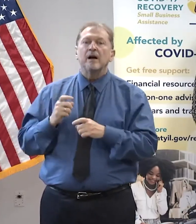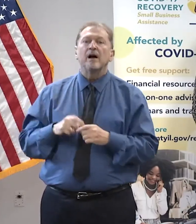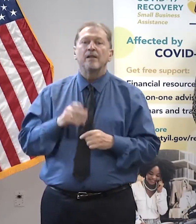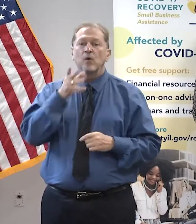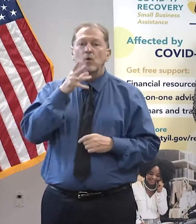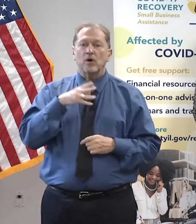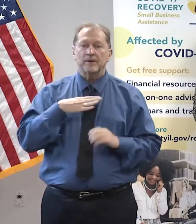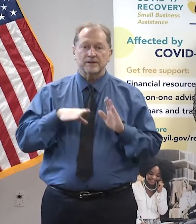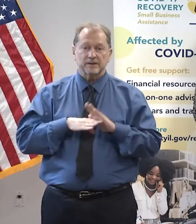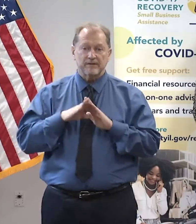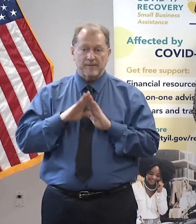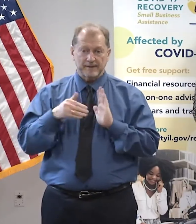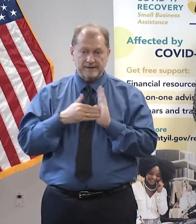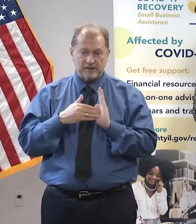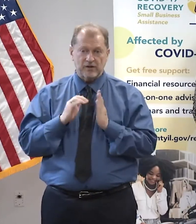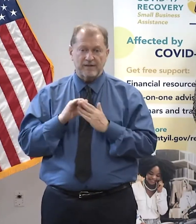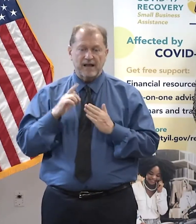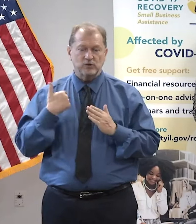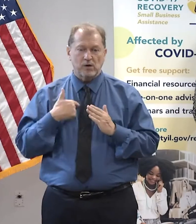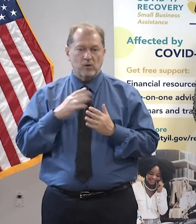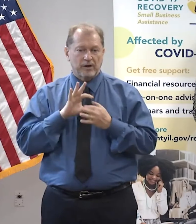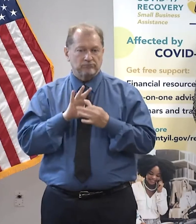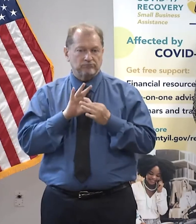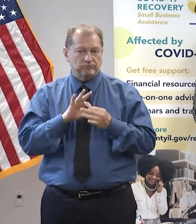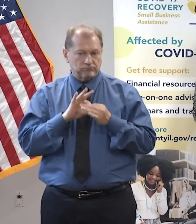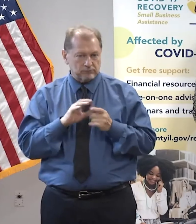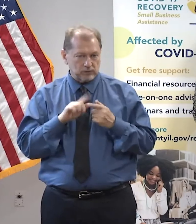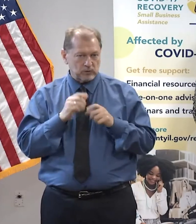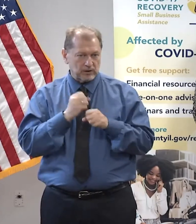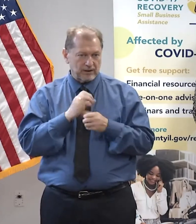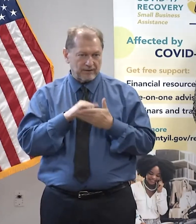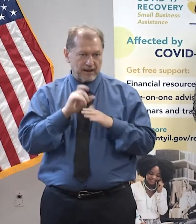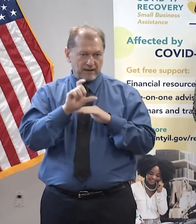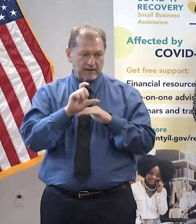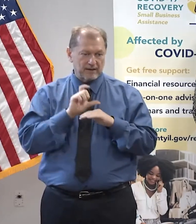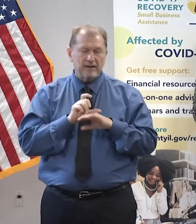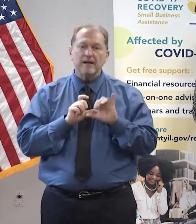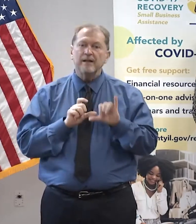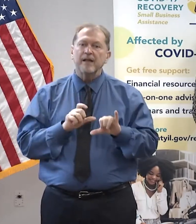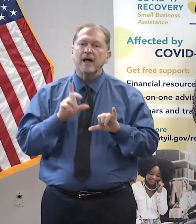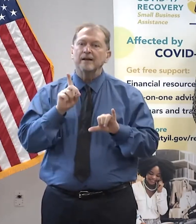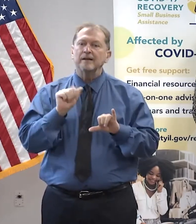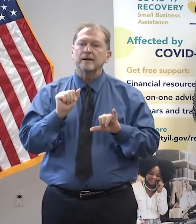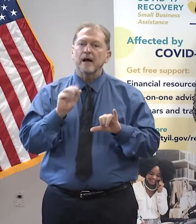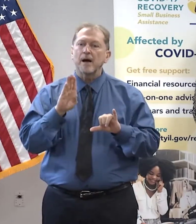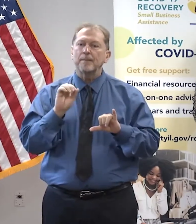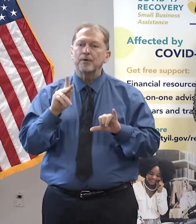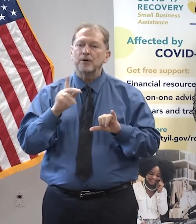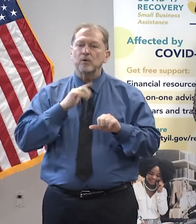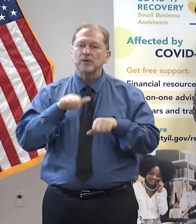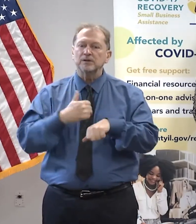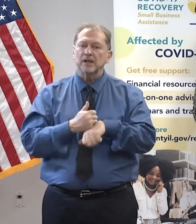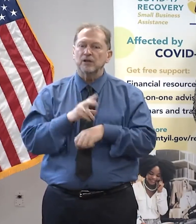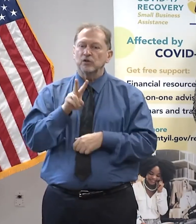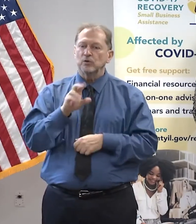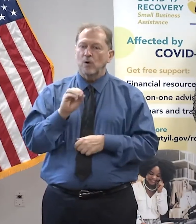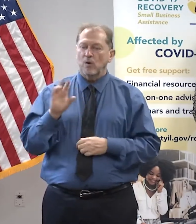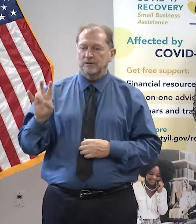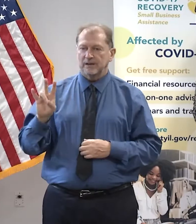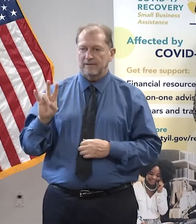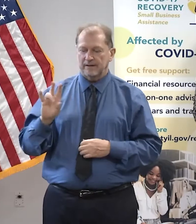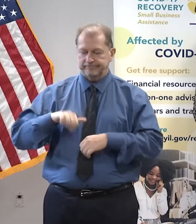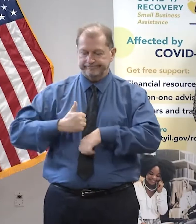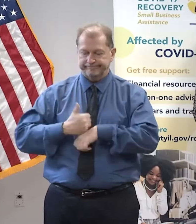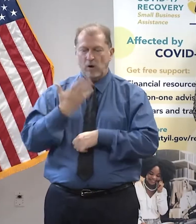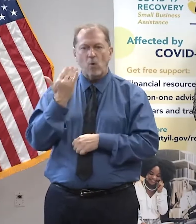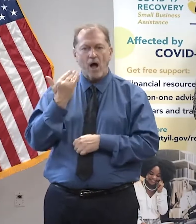Center, because that's who we worked through when we received the grant. The book joint, we were established May of 2007 because